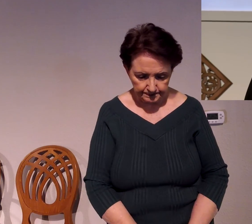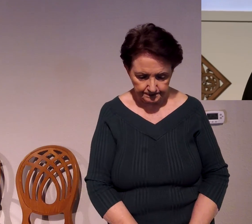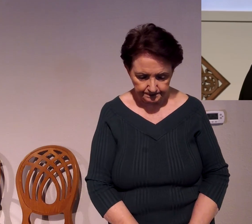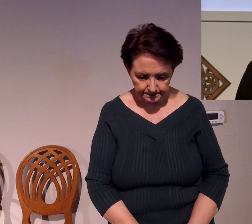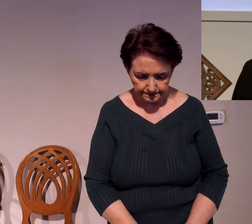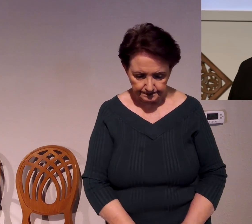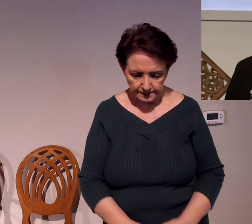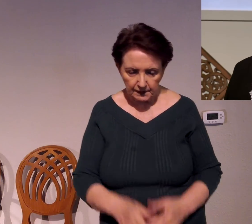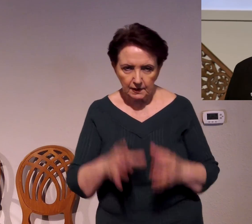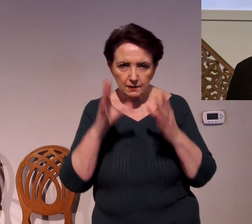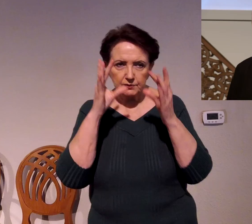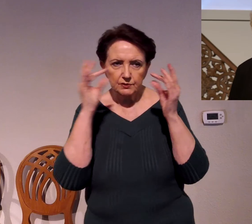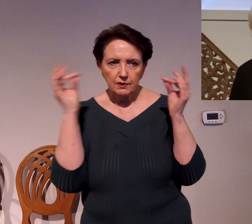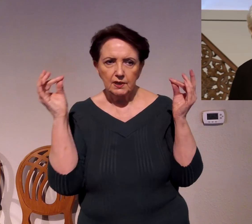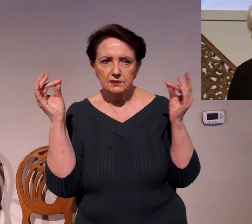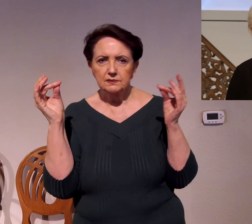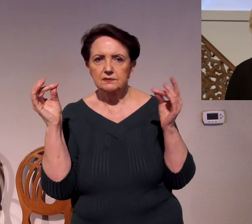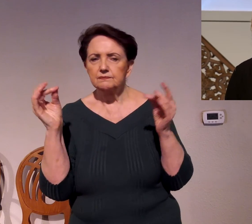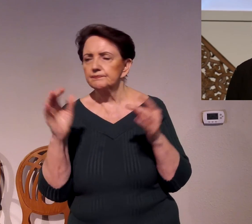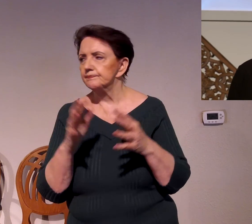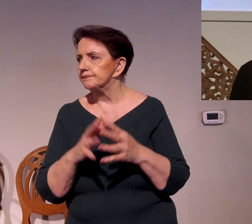Inviting you to close your eyes.